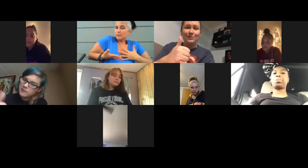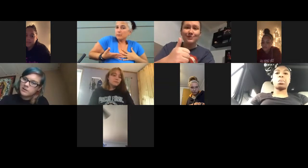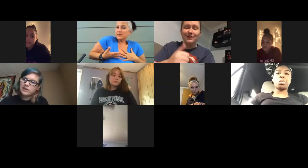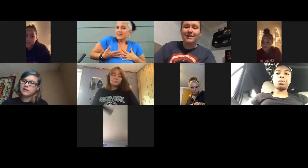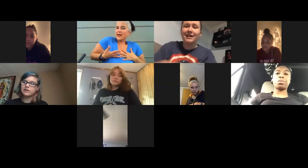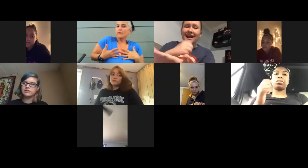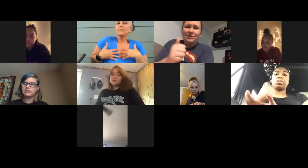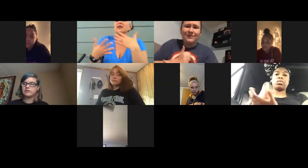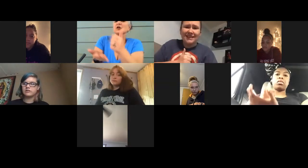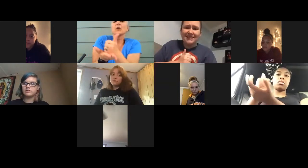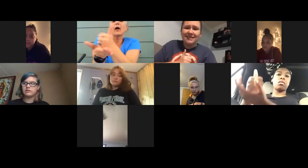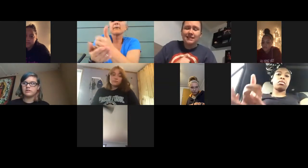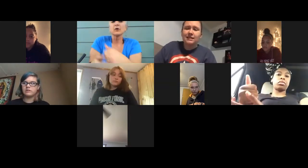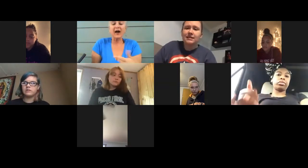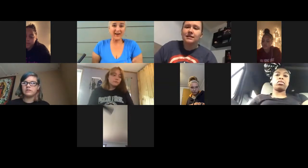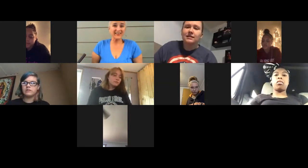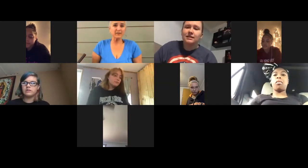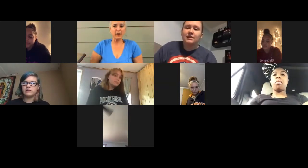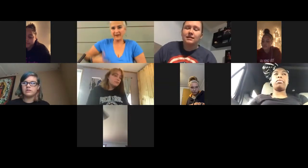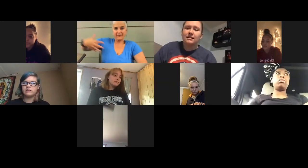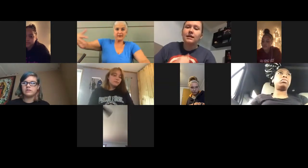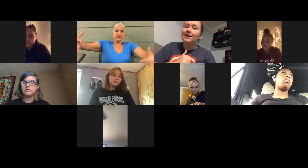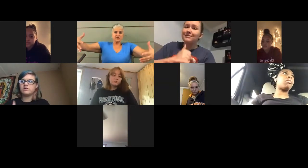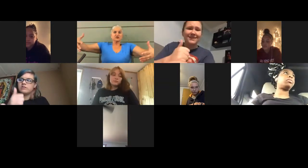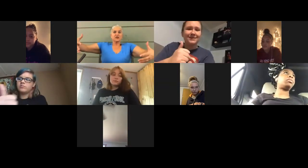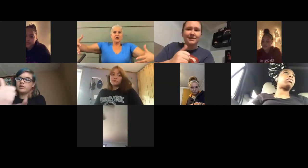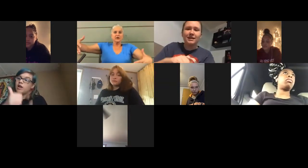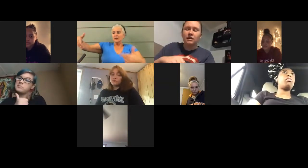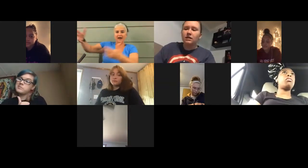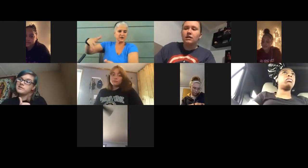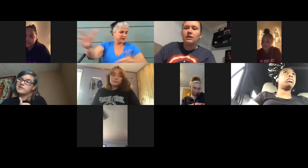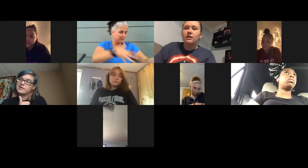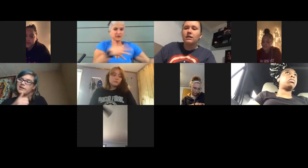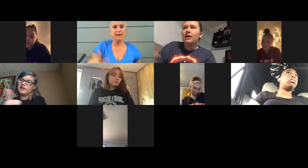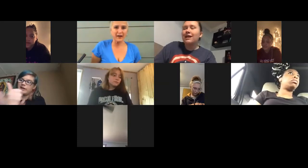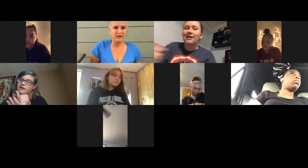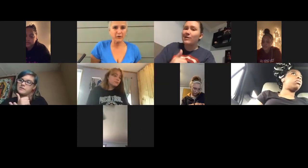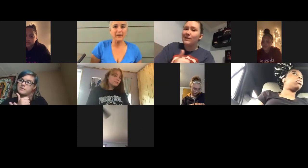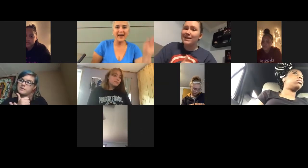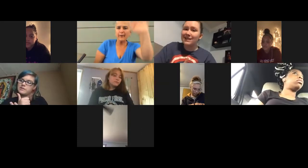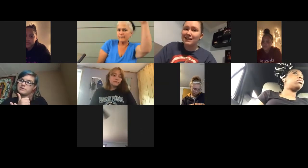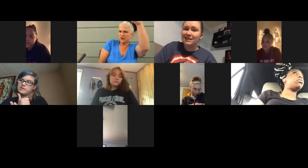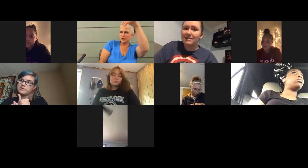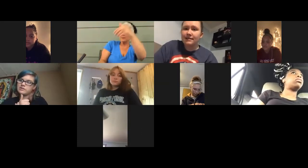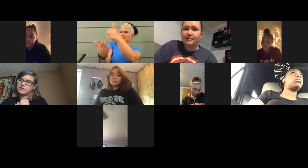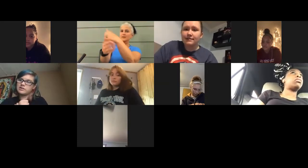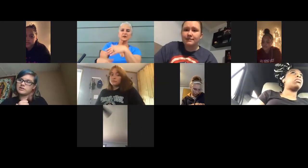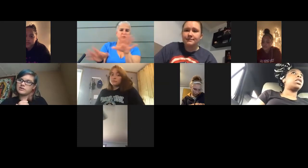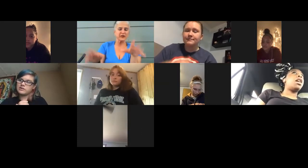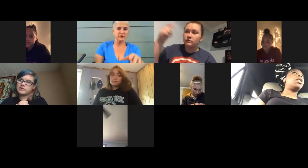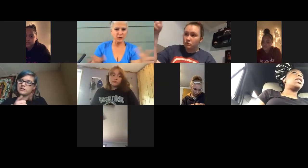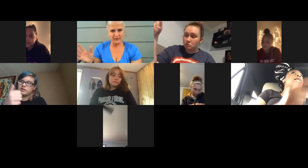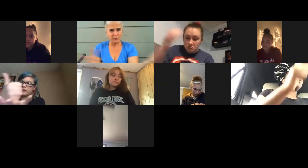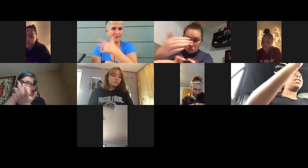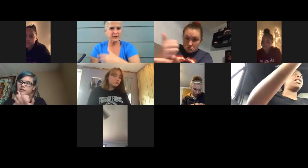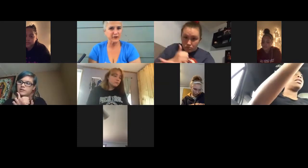me. That's putting the help from me to you. Help you. Now, if I need some help, like I've got a bunch of stuff, you see a bunch of bags on the floor, I'm like, hey,